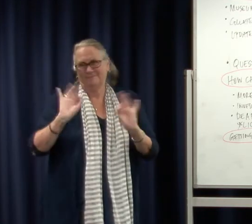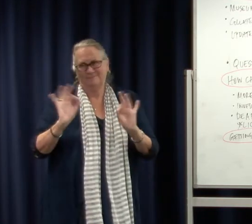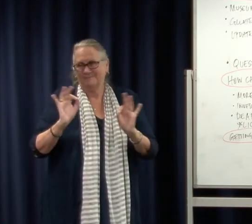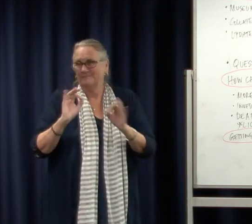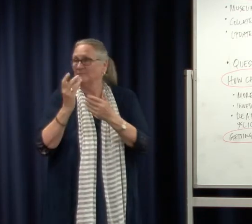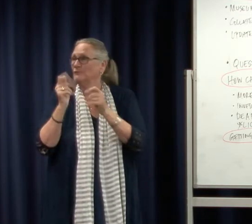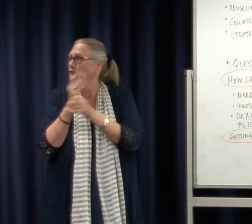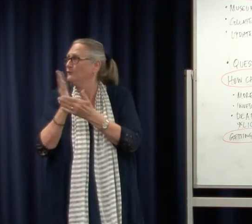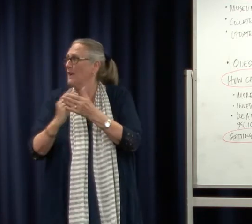a high-rise building,